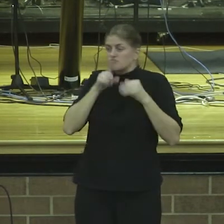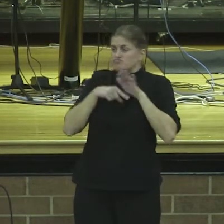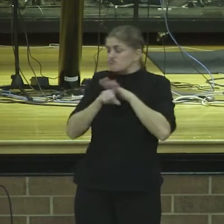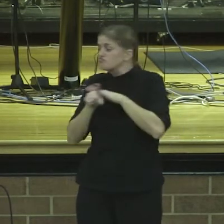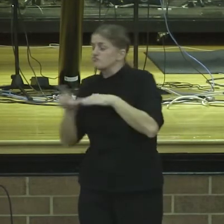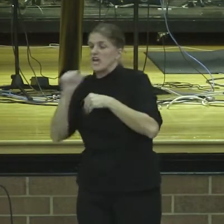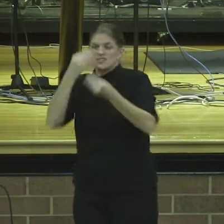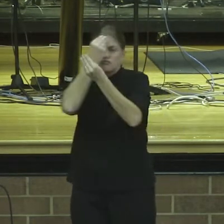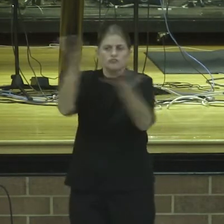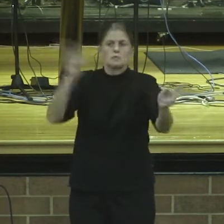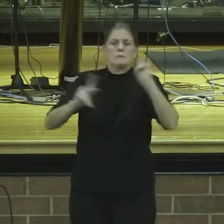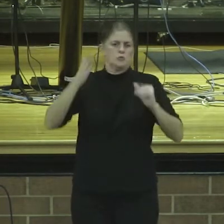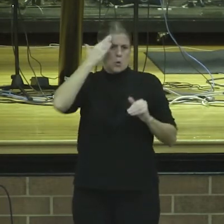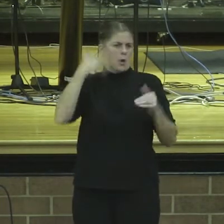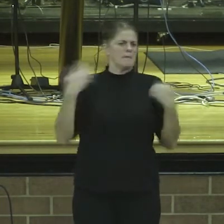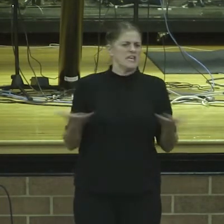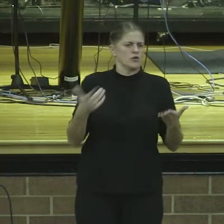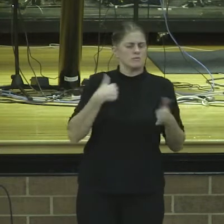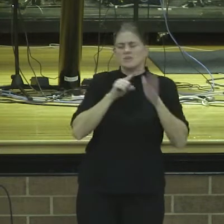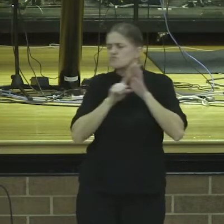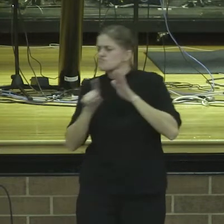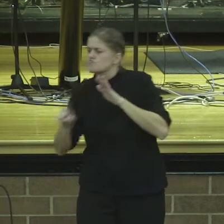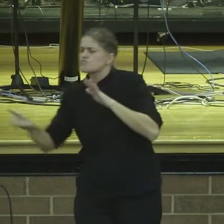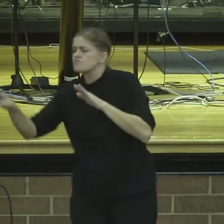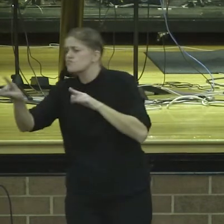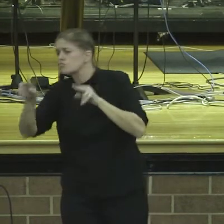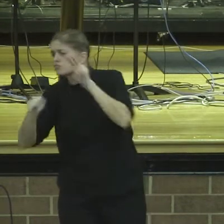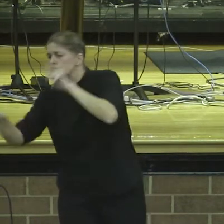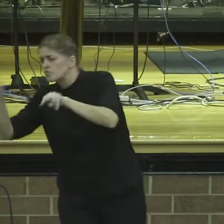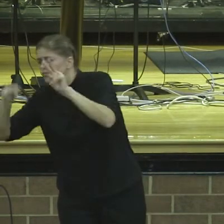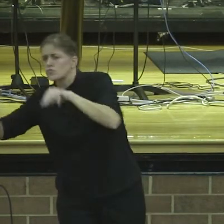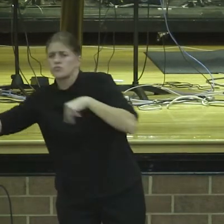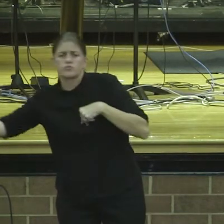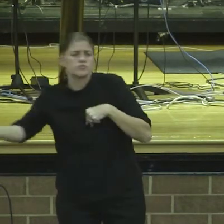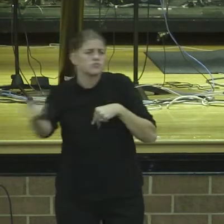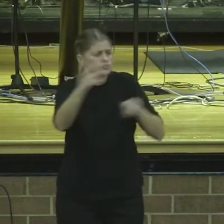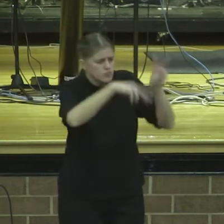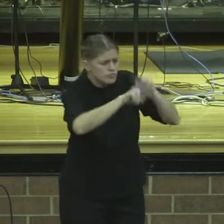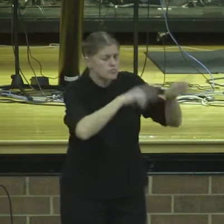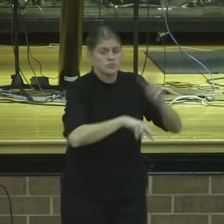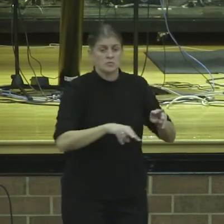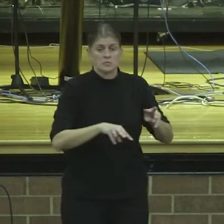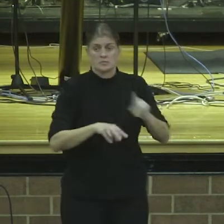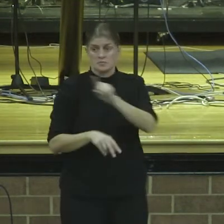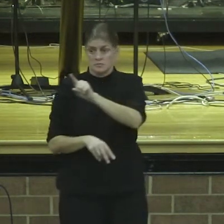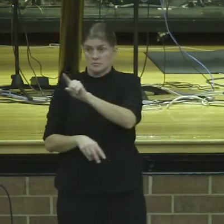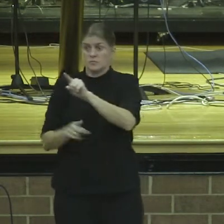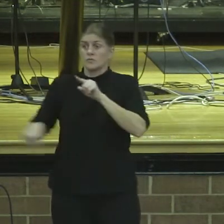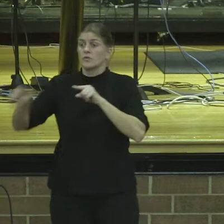had not yet told the Jews, the priests, the nobles, the officials, and the rest that were to do the work. Now it's safe to